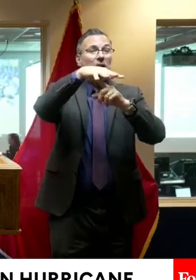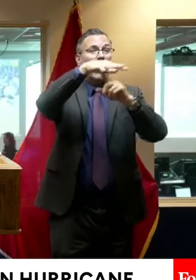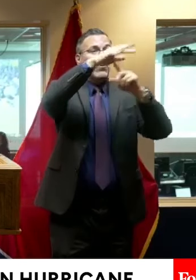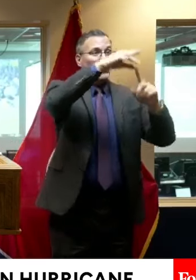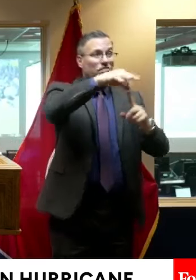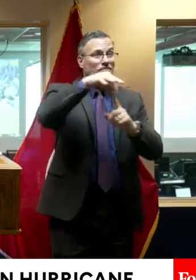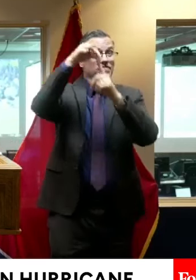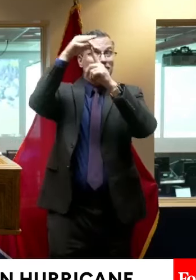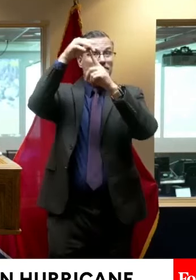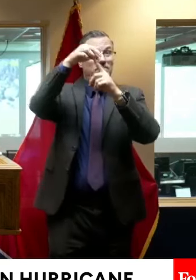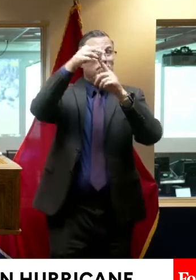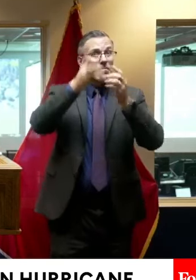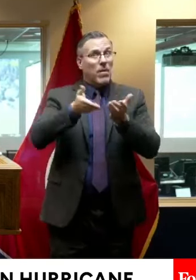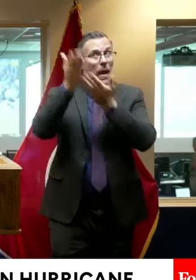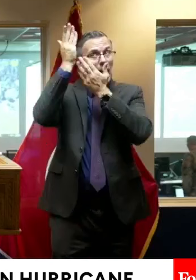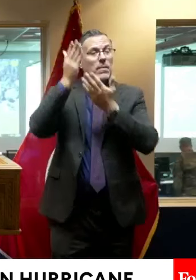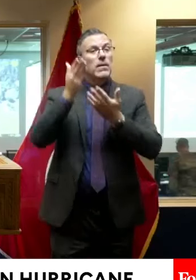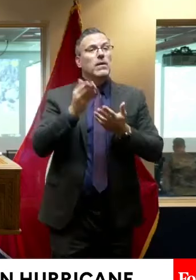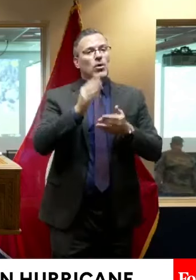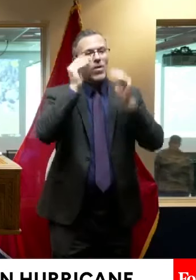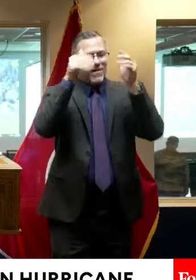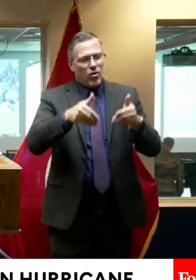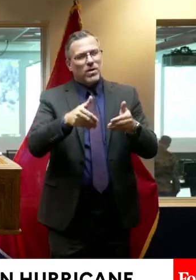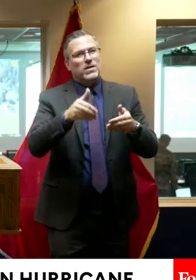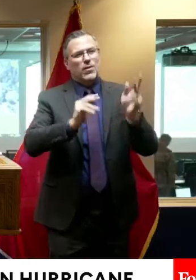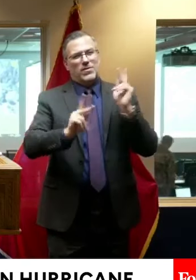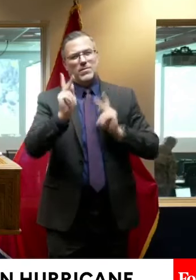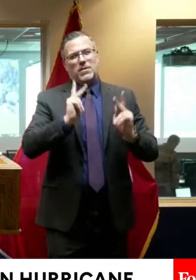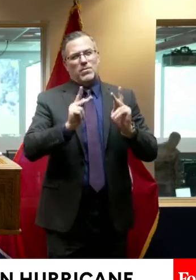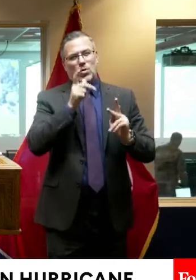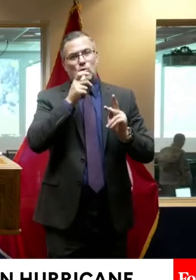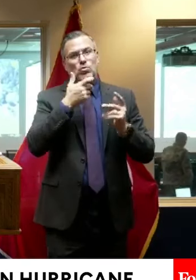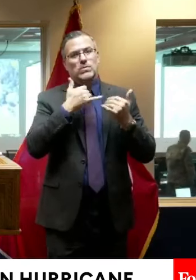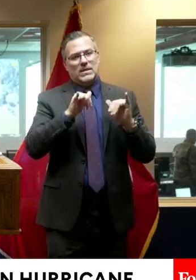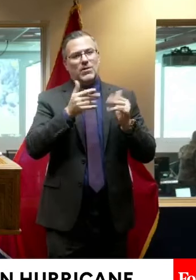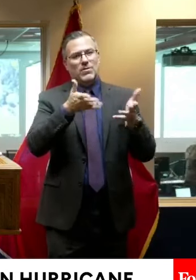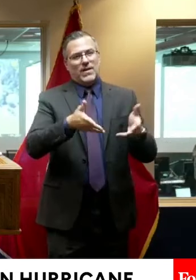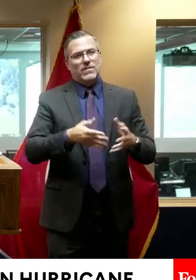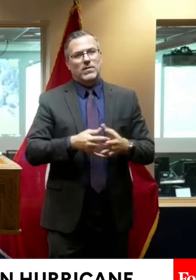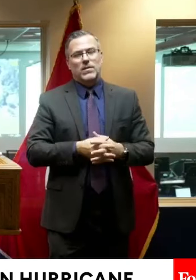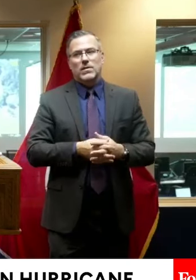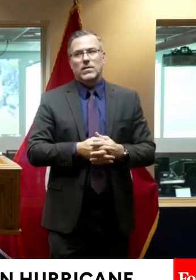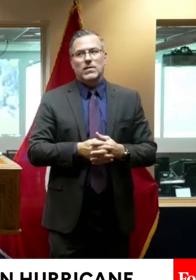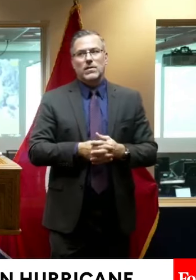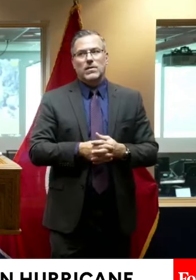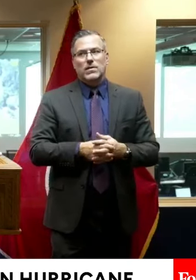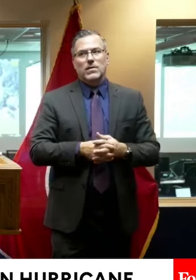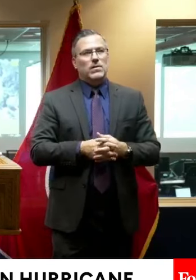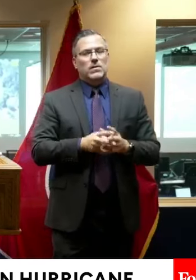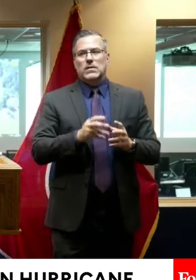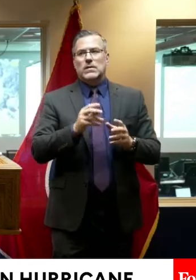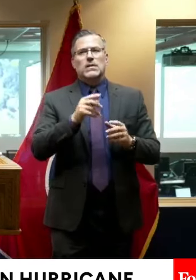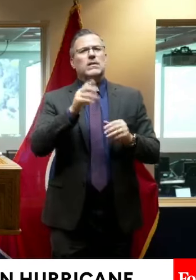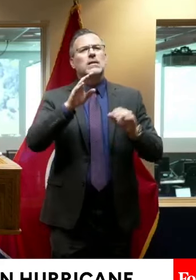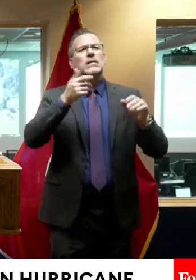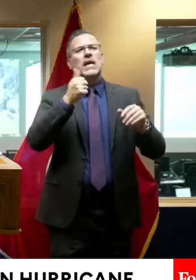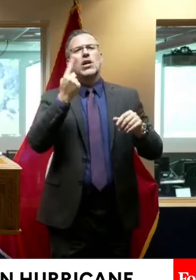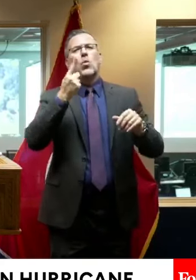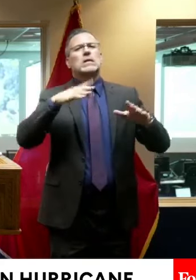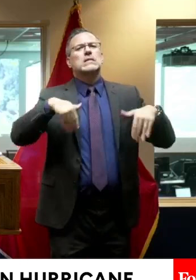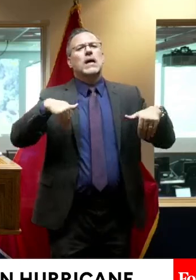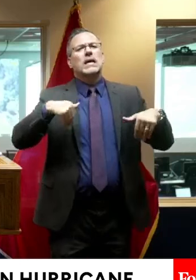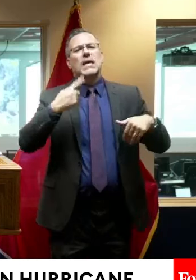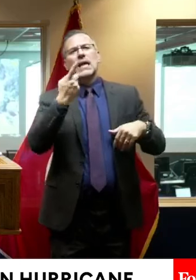survivor centric, and that's been the focus of our efforts. Governor, it's been. Has anybody not asked a